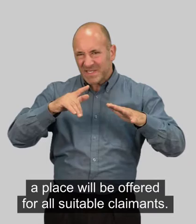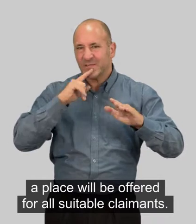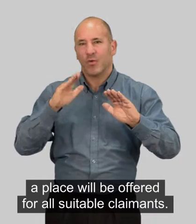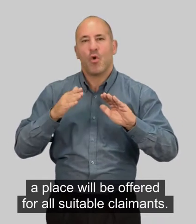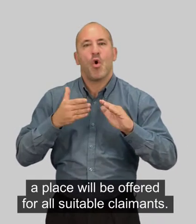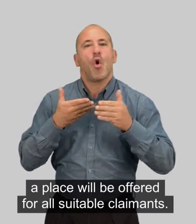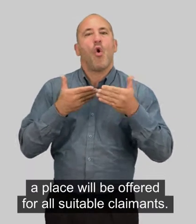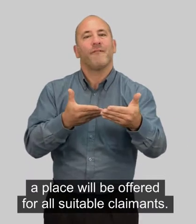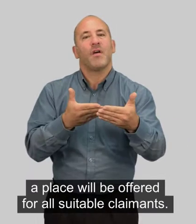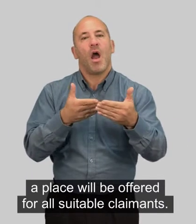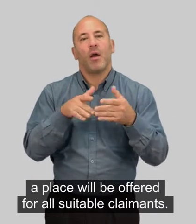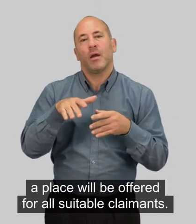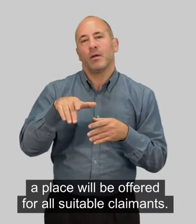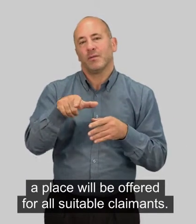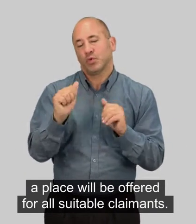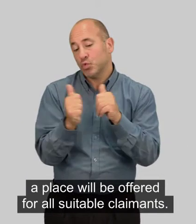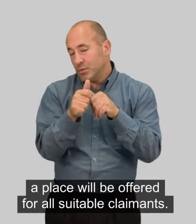a place will be offered for all suitable claimants.